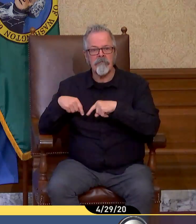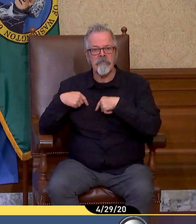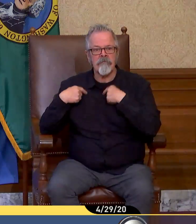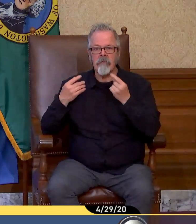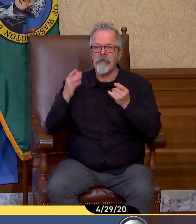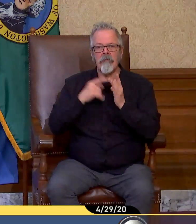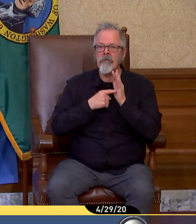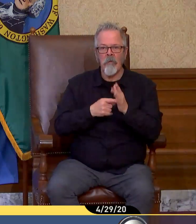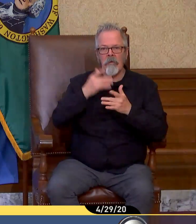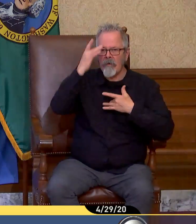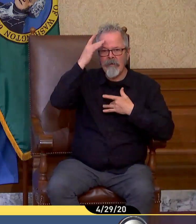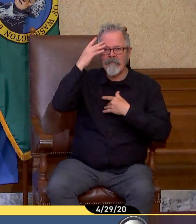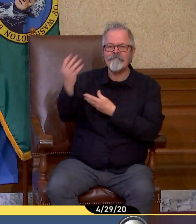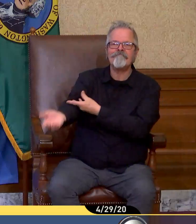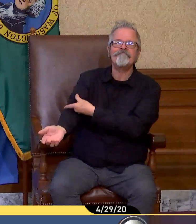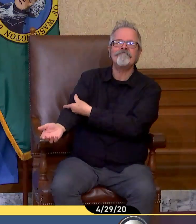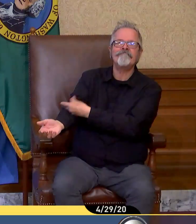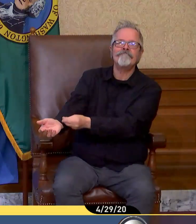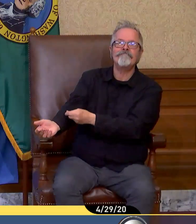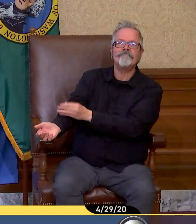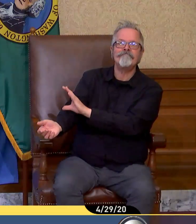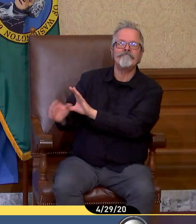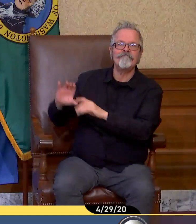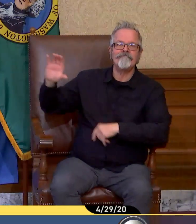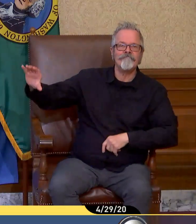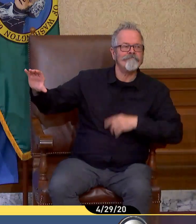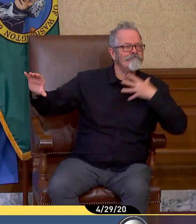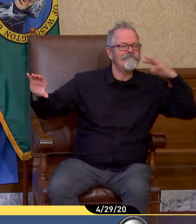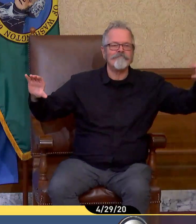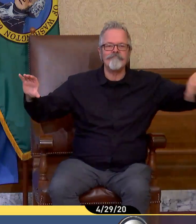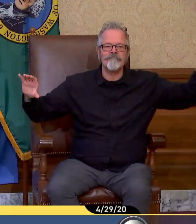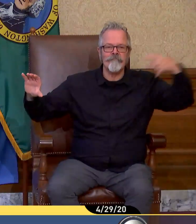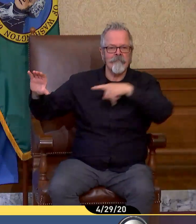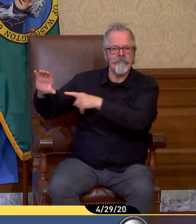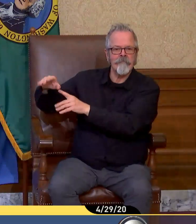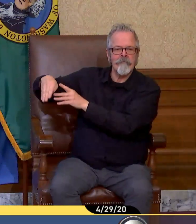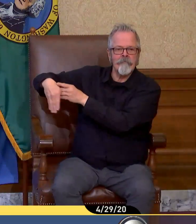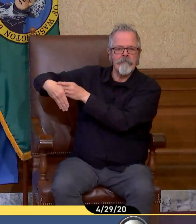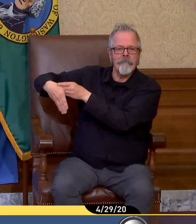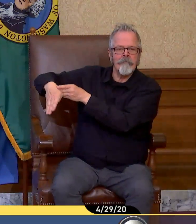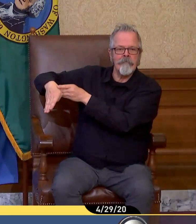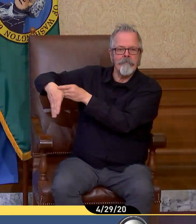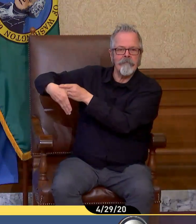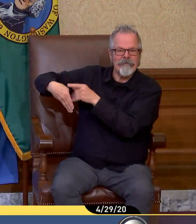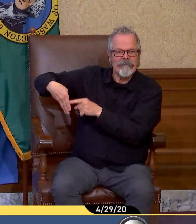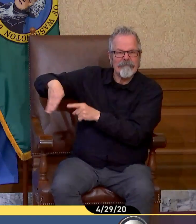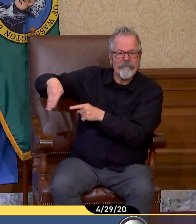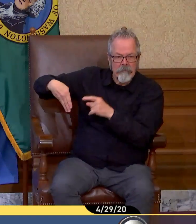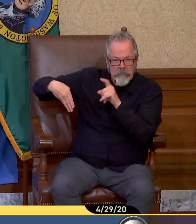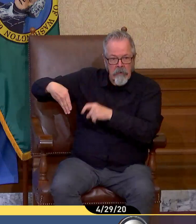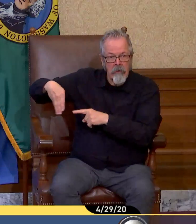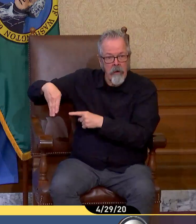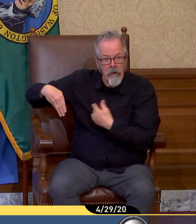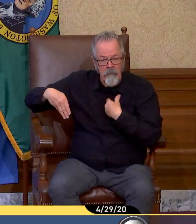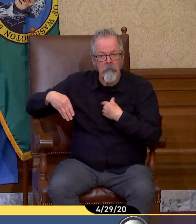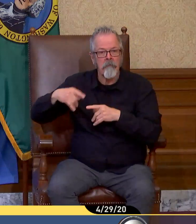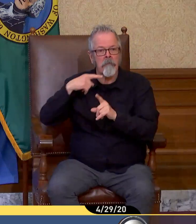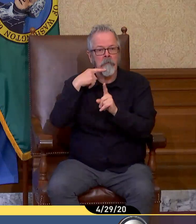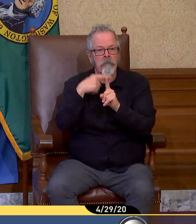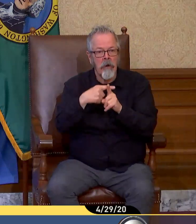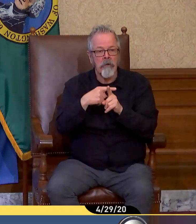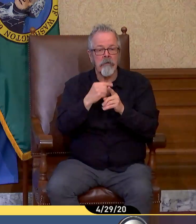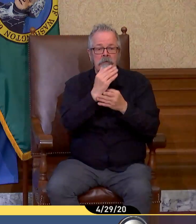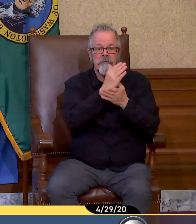that are coming up on antibody tests that might be able to do these antibody tests in mass. I talked to Siemens